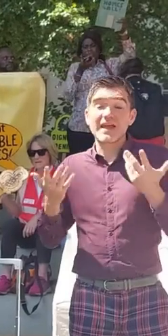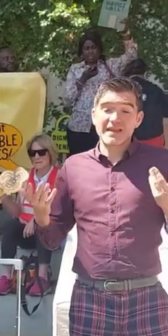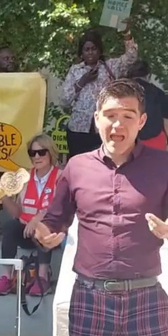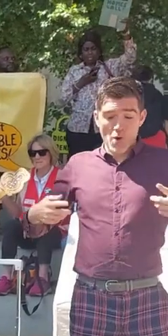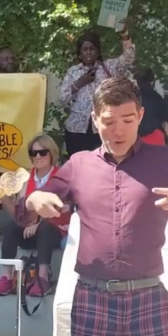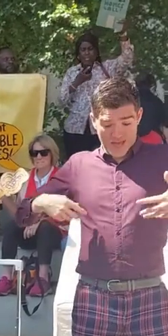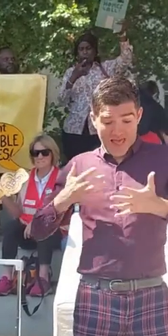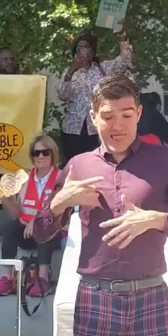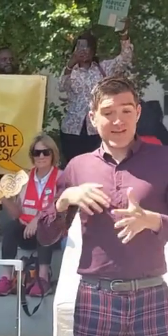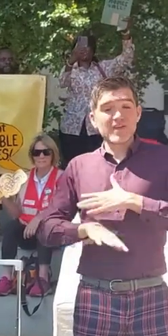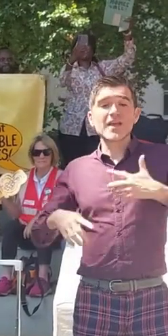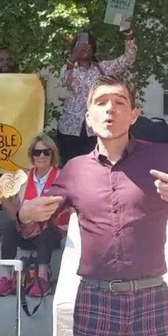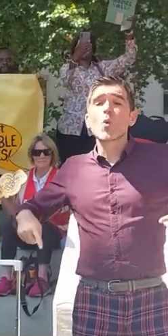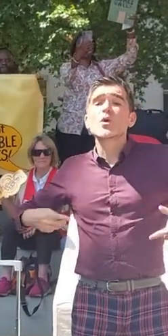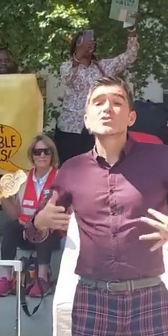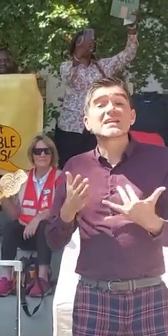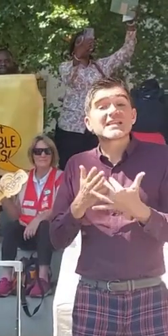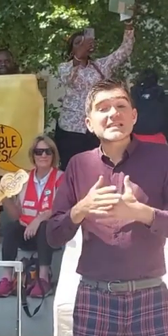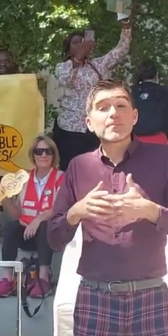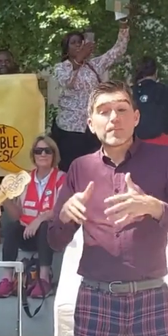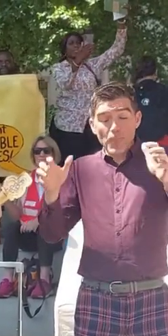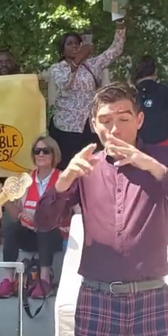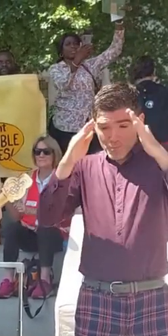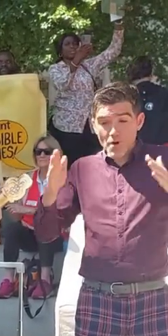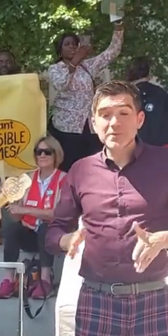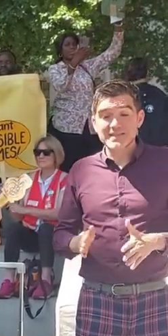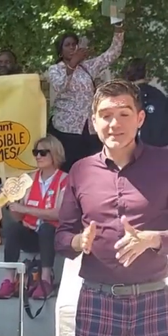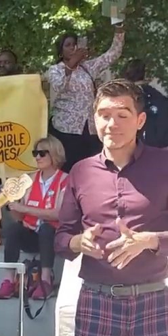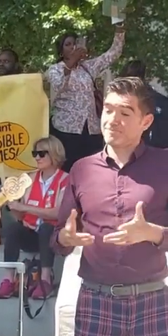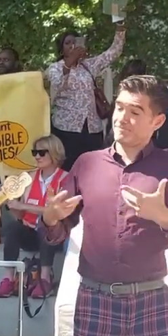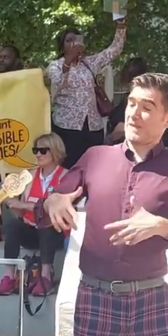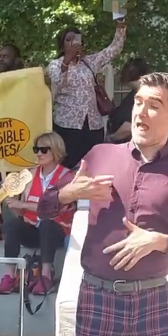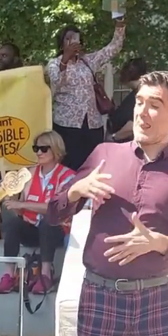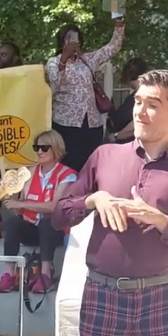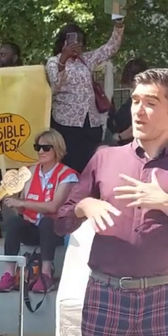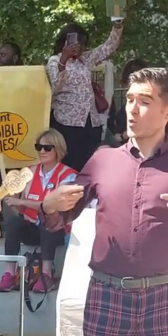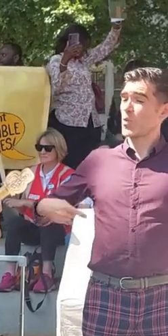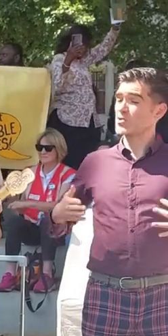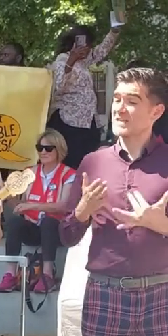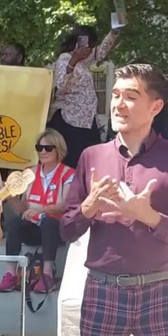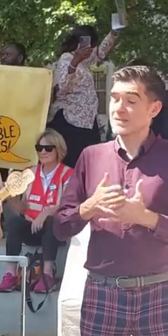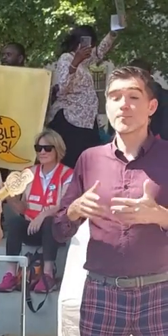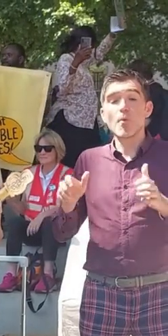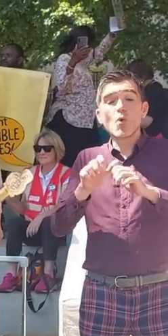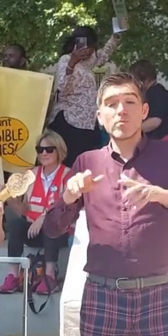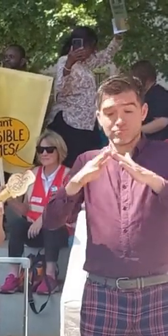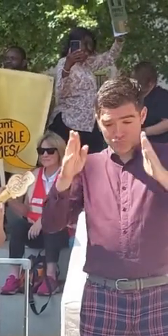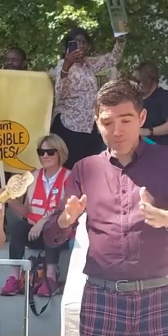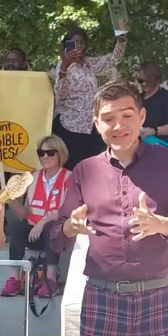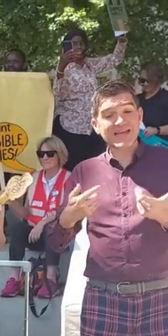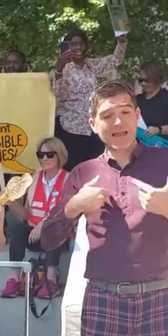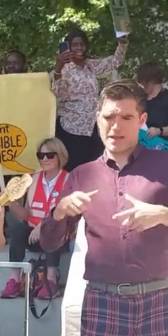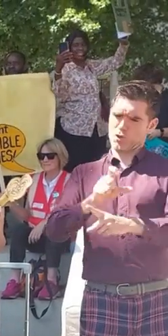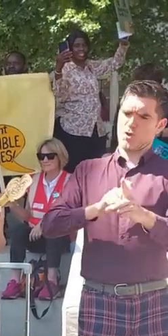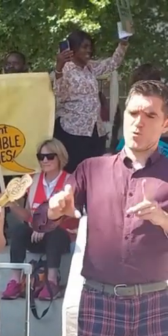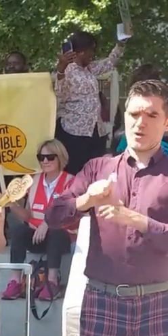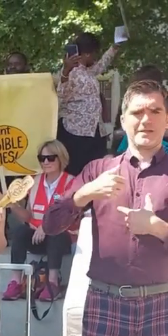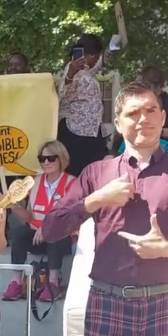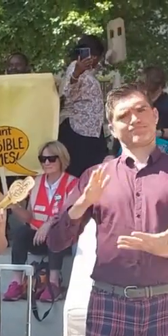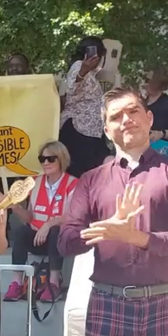wheelchair accessible property. Currently, I live in a wheelchair accessible property in a community where I am